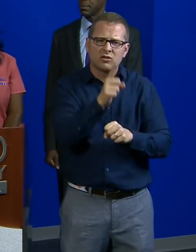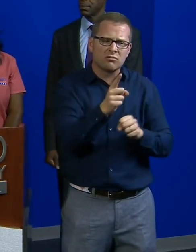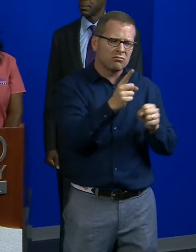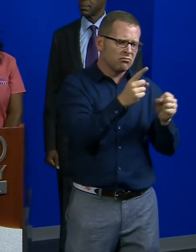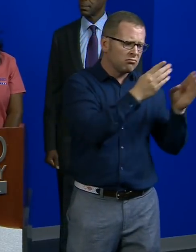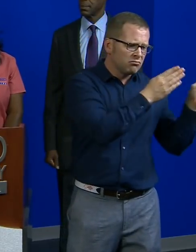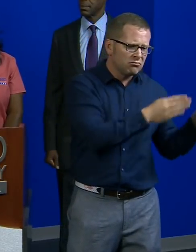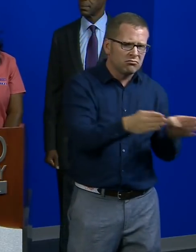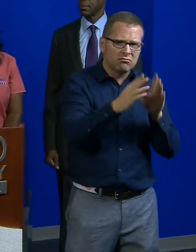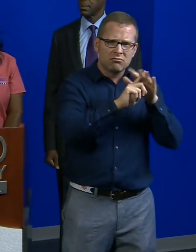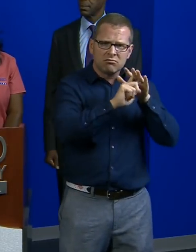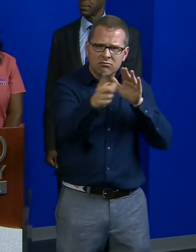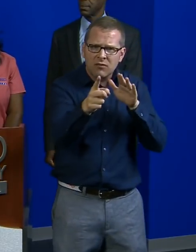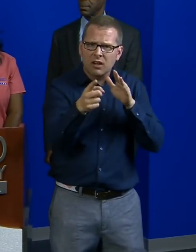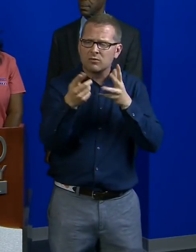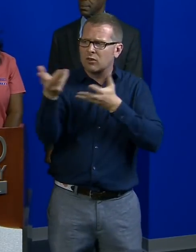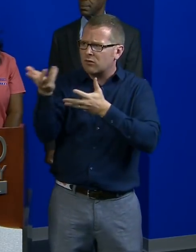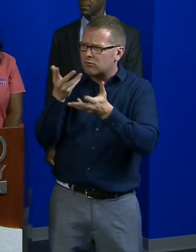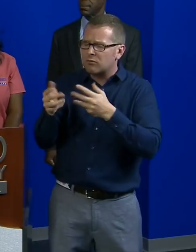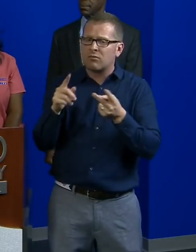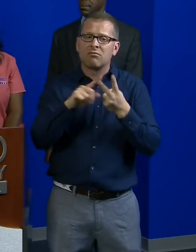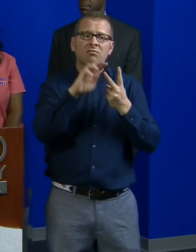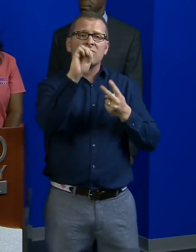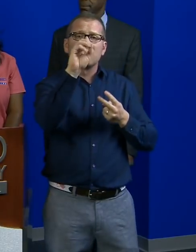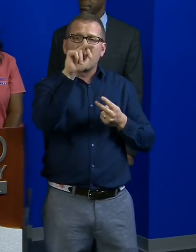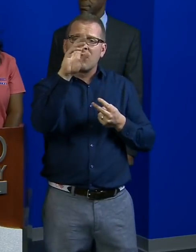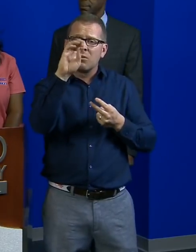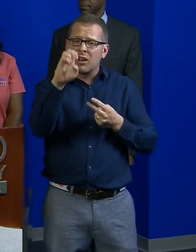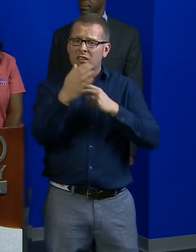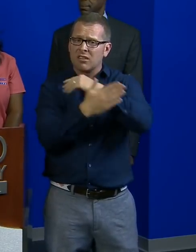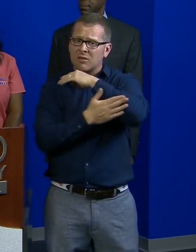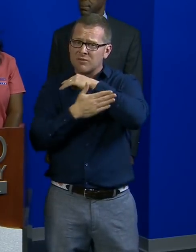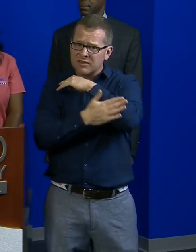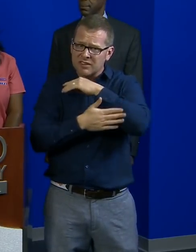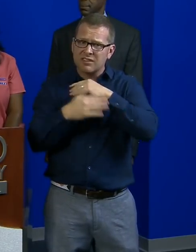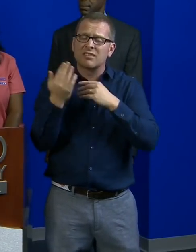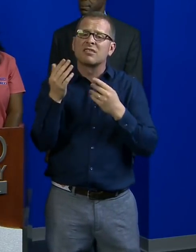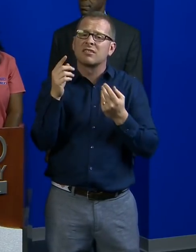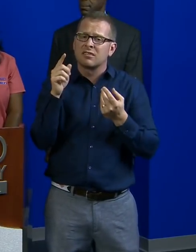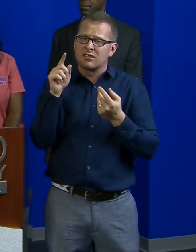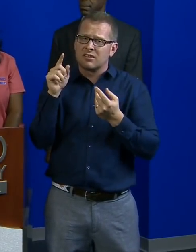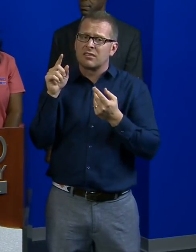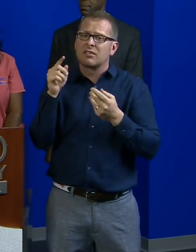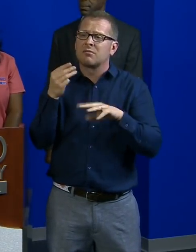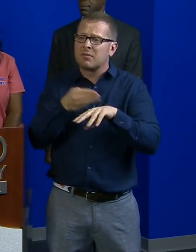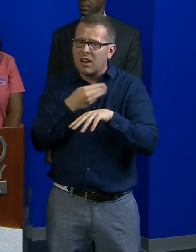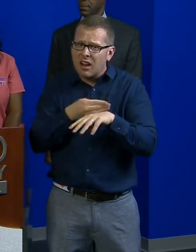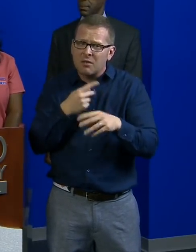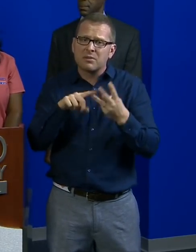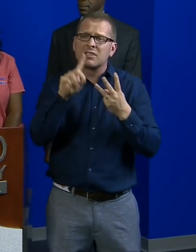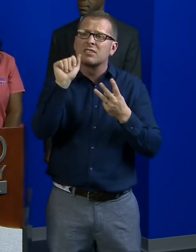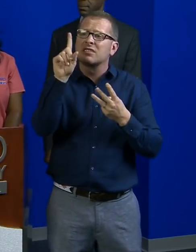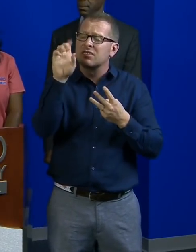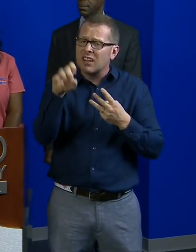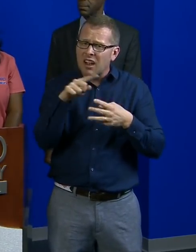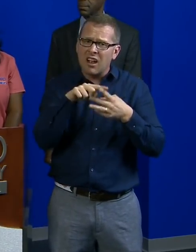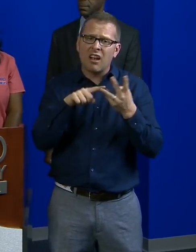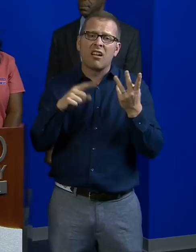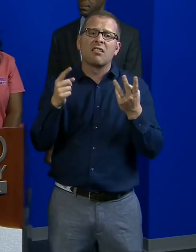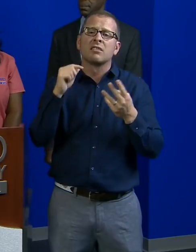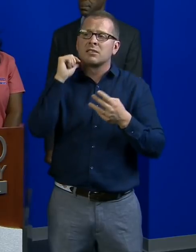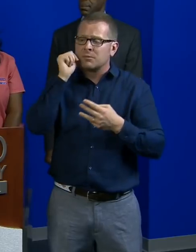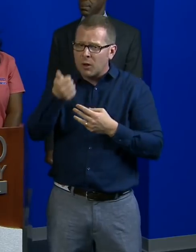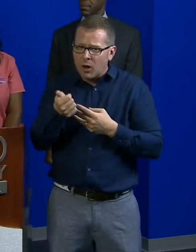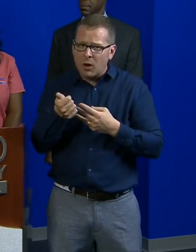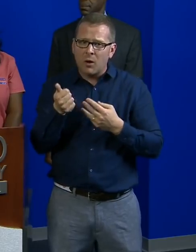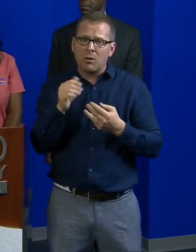Tonight, Miami-Dade is starting their mandatory evacuation. And then, again, as the mayor alluded to, tomorrow, Broward County